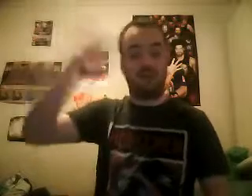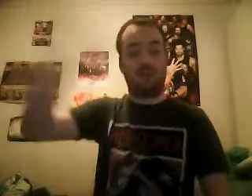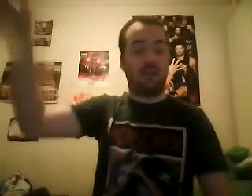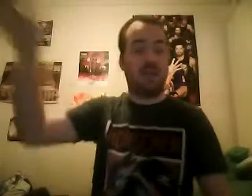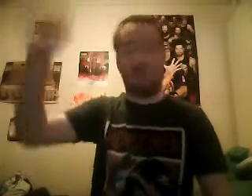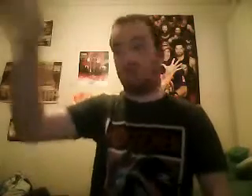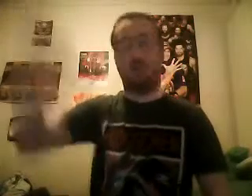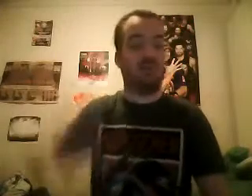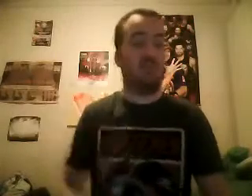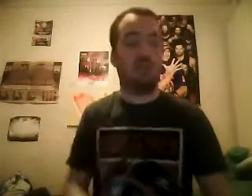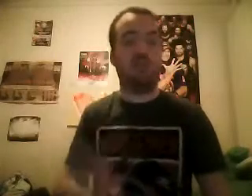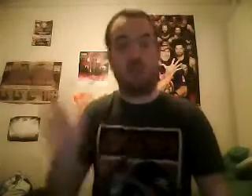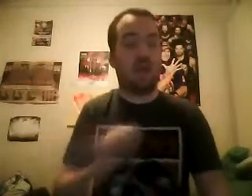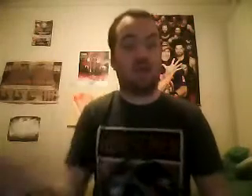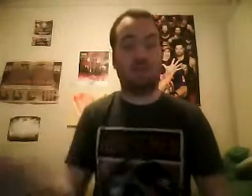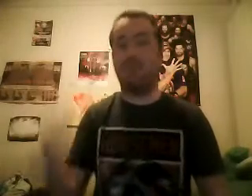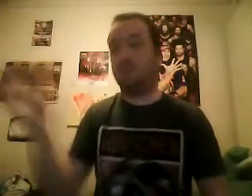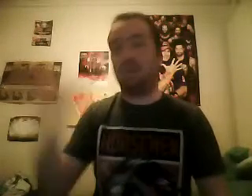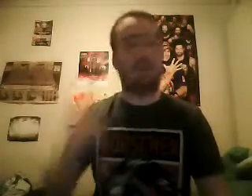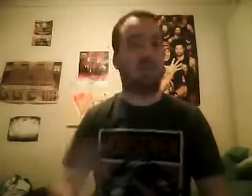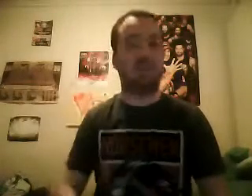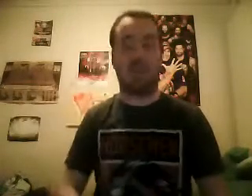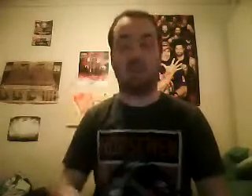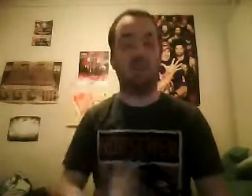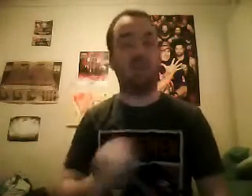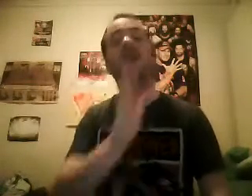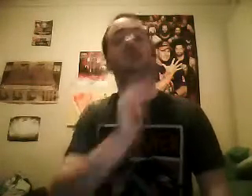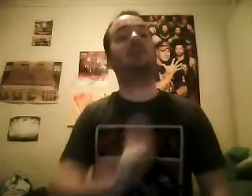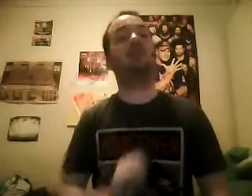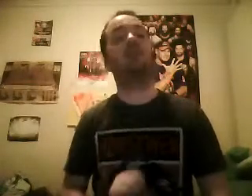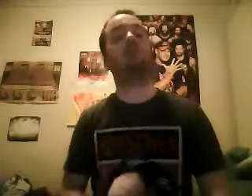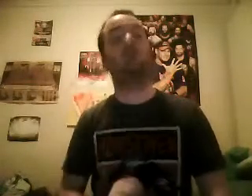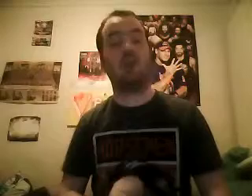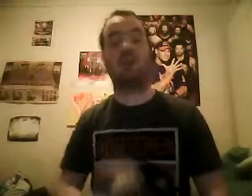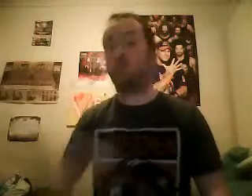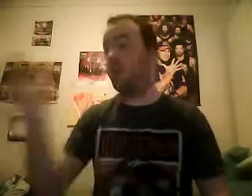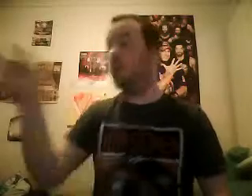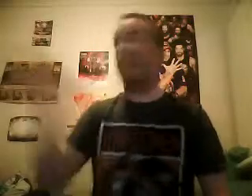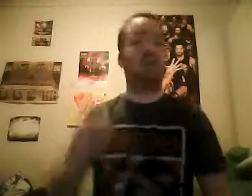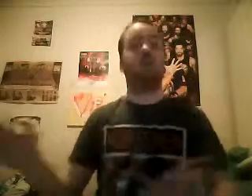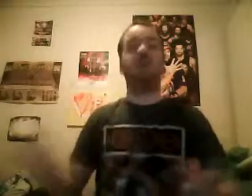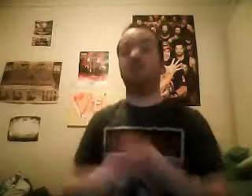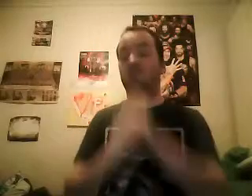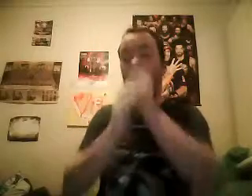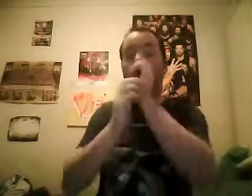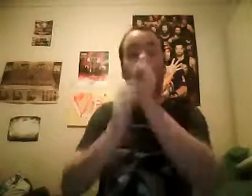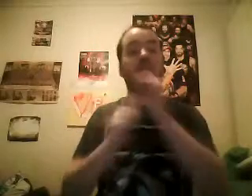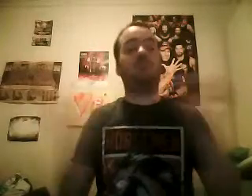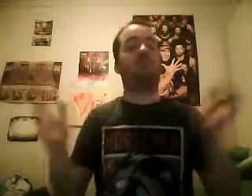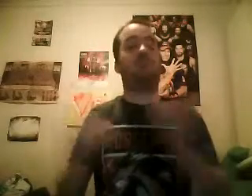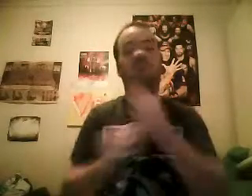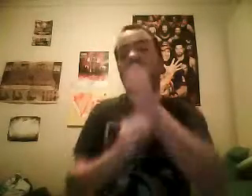On the exclusive interview from last week when they lost that tag team match, Lacey Evans trashed her, and here she is sipping